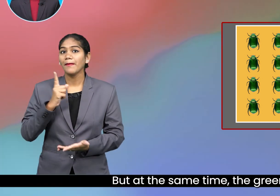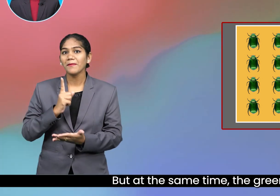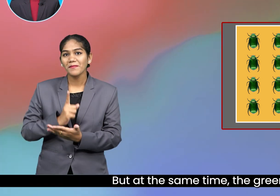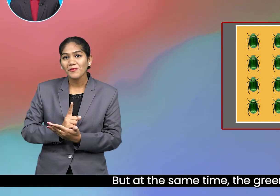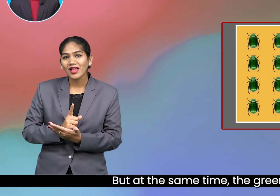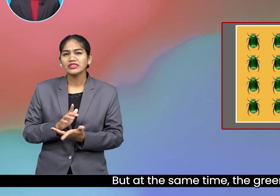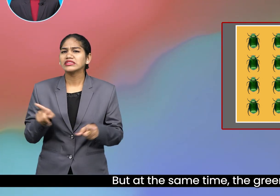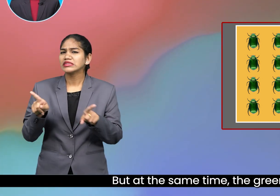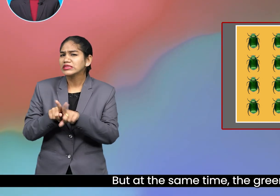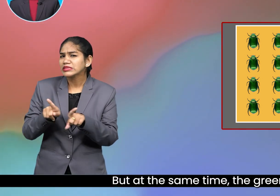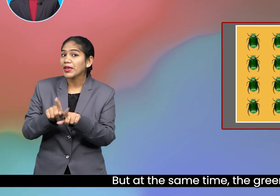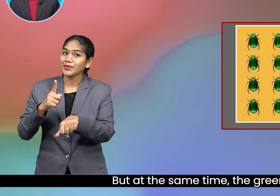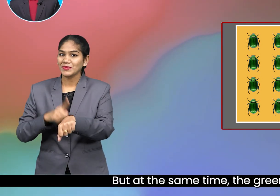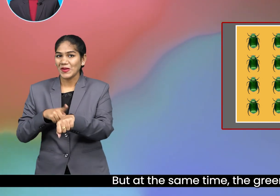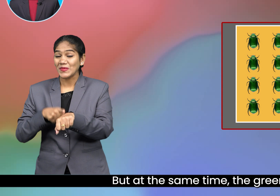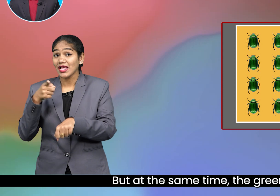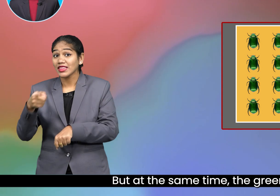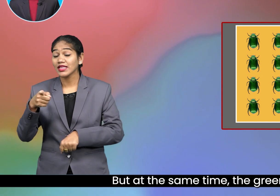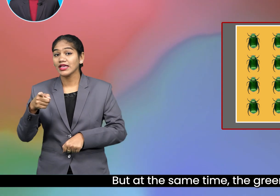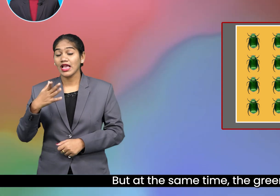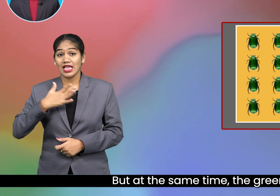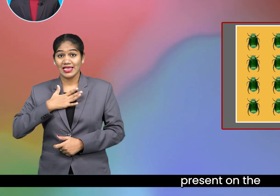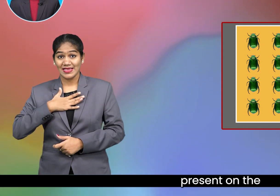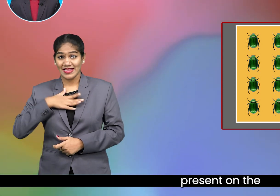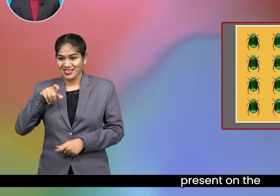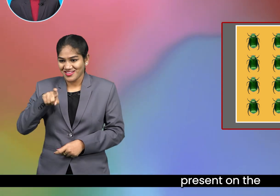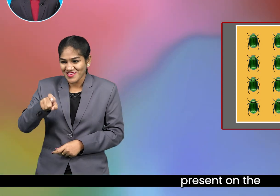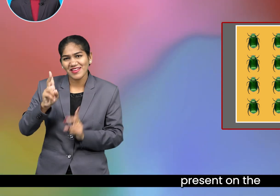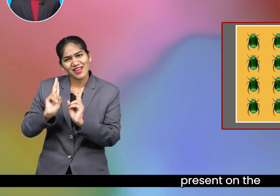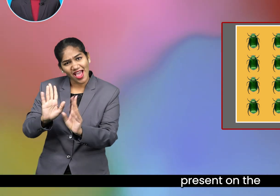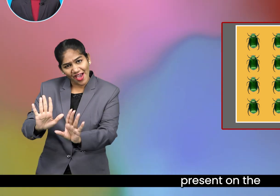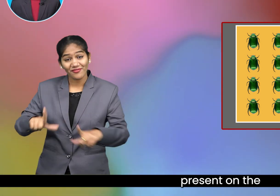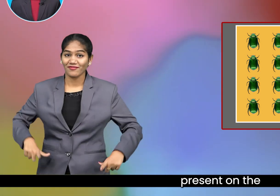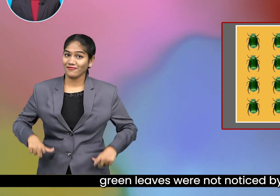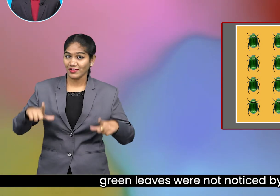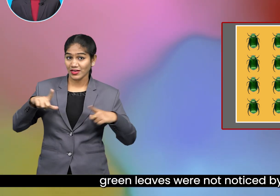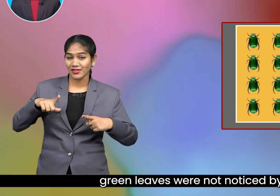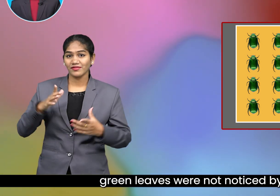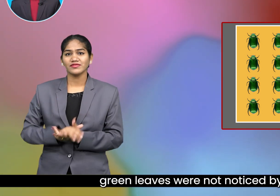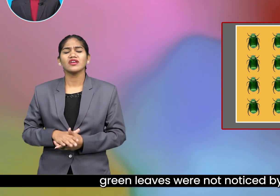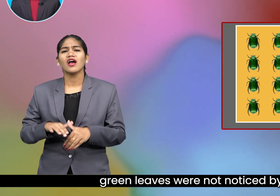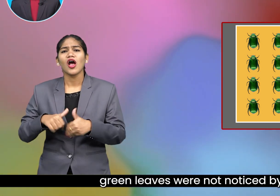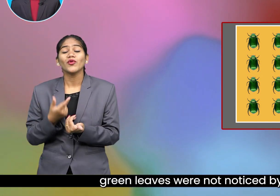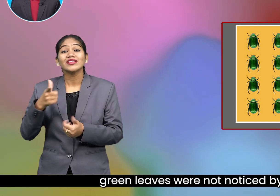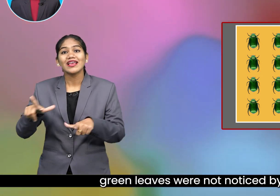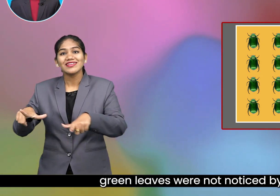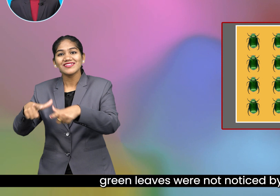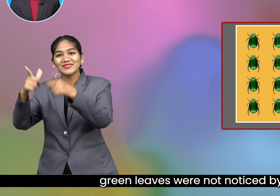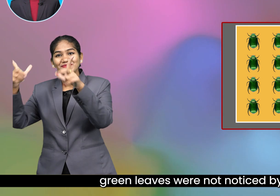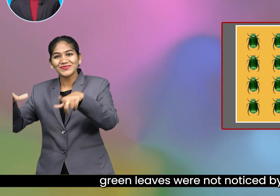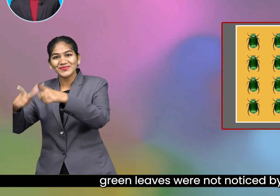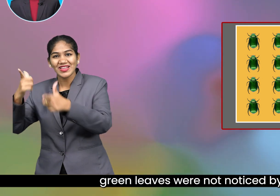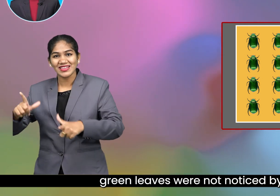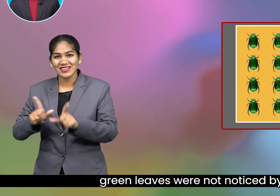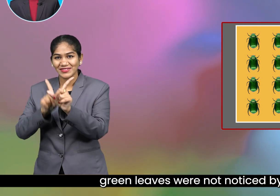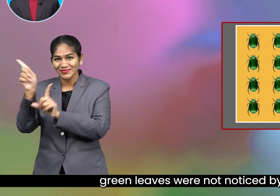But at the same time, the green beetles present on the green leaves were not